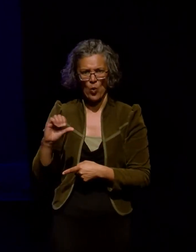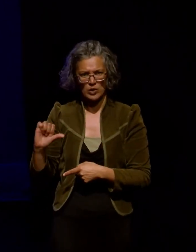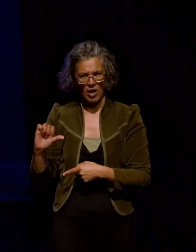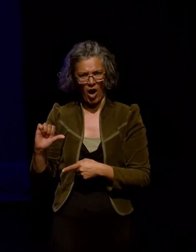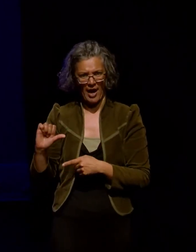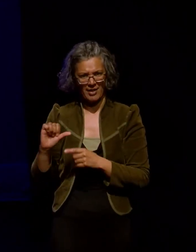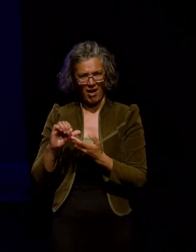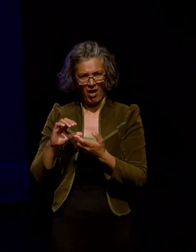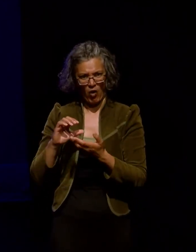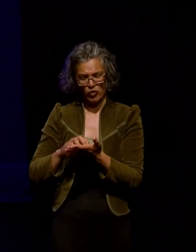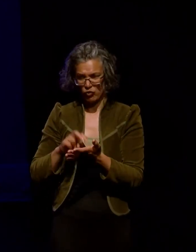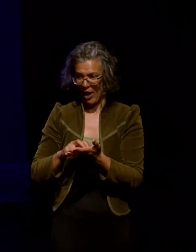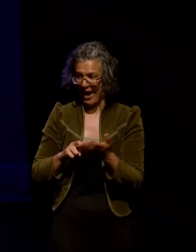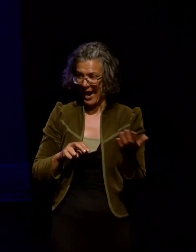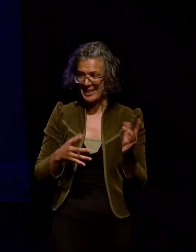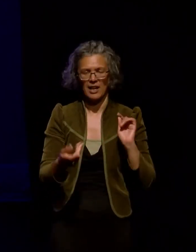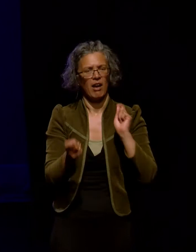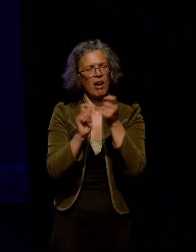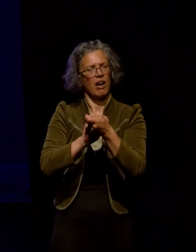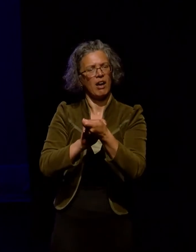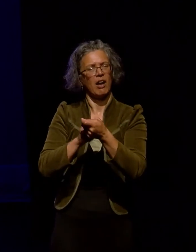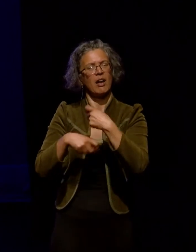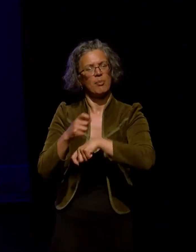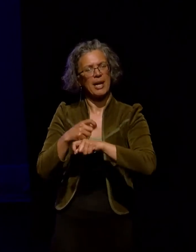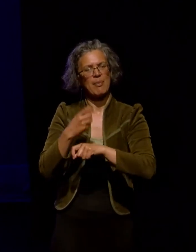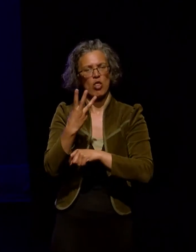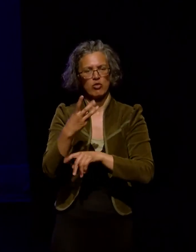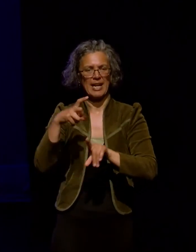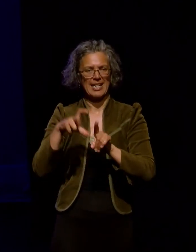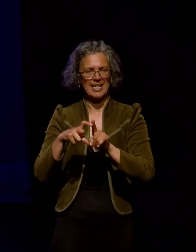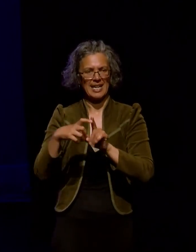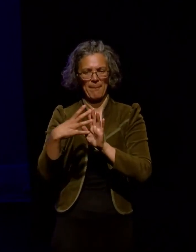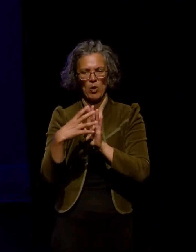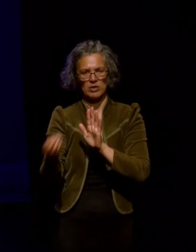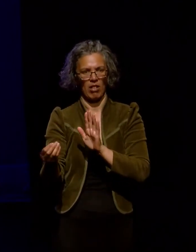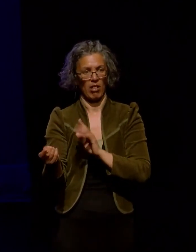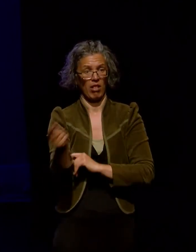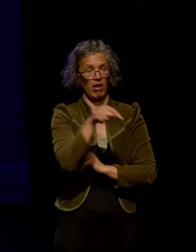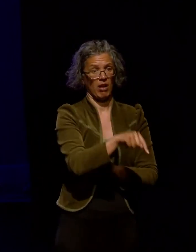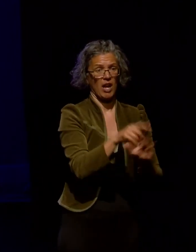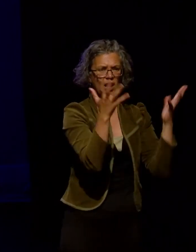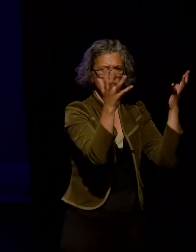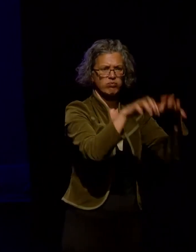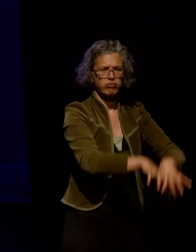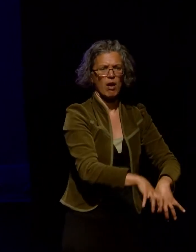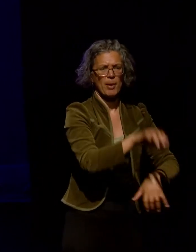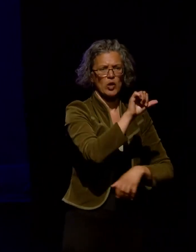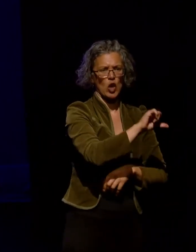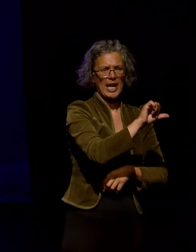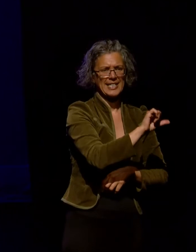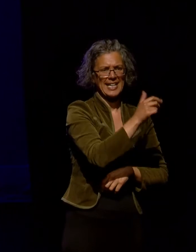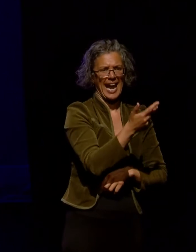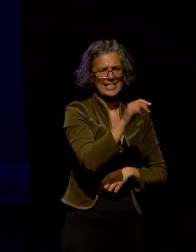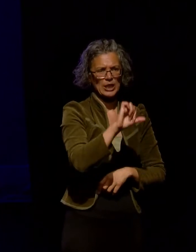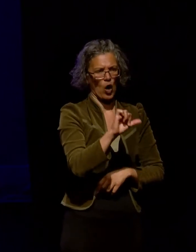into a 3D model. These particular toilets were in the Octagon and were demolished in 1989. They had a gentleman's